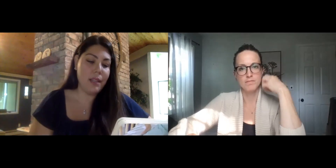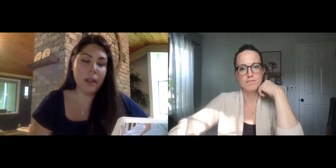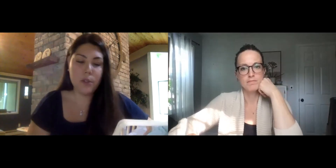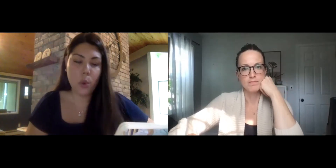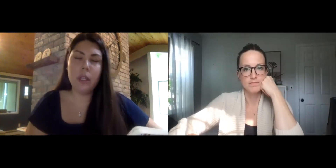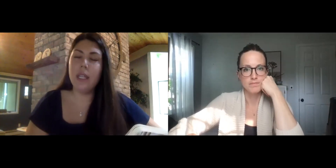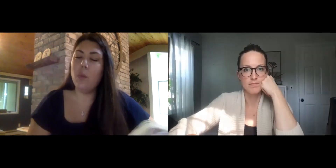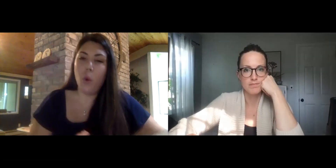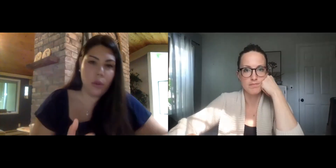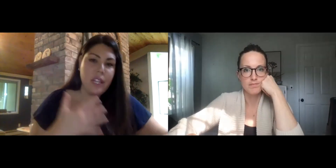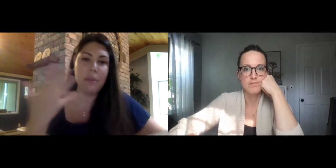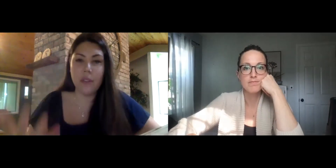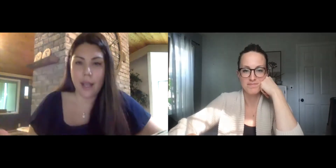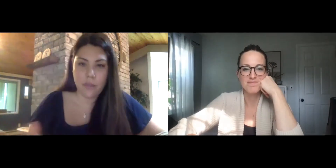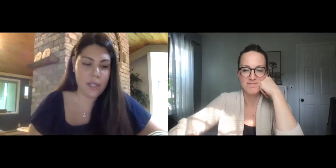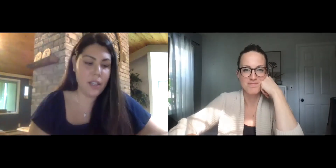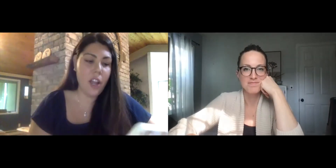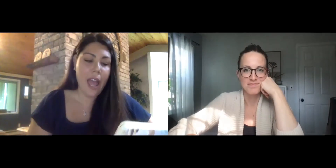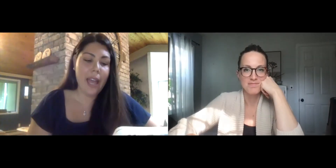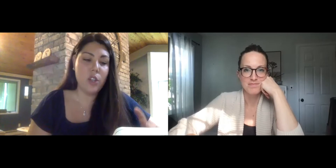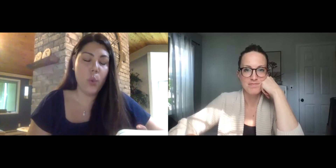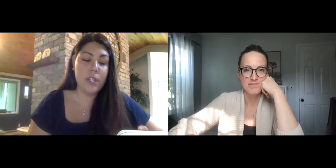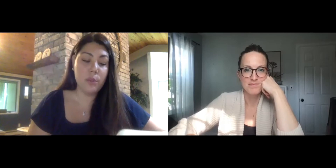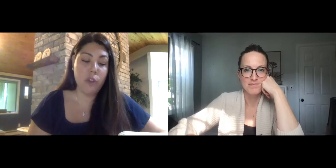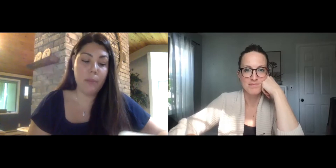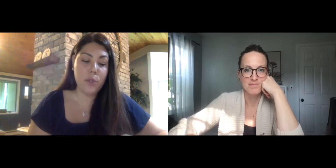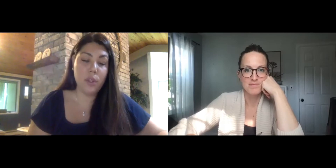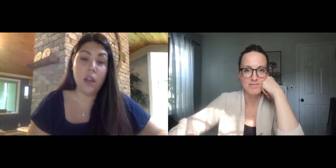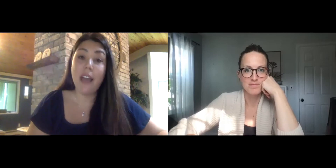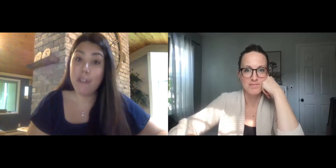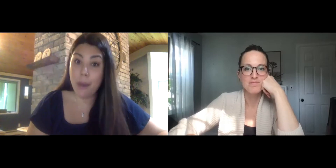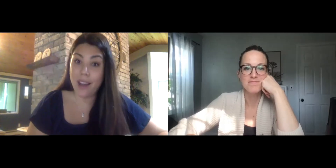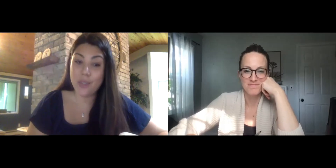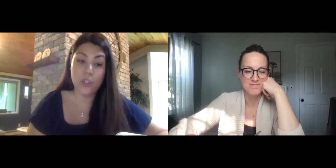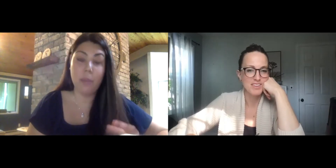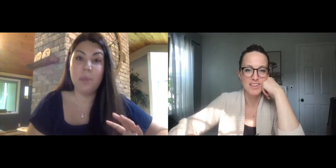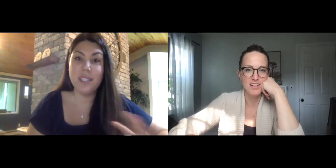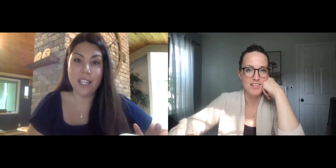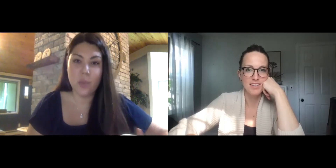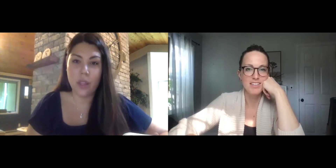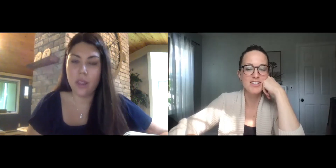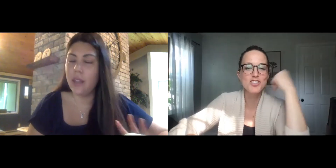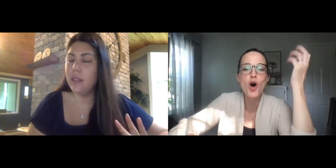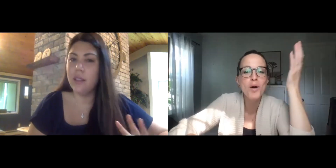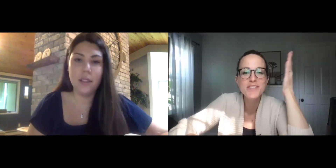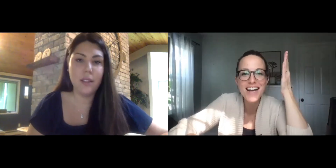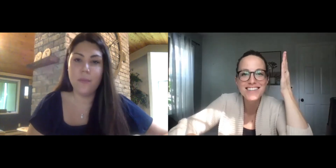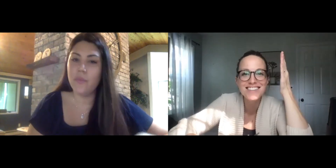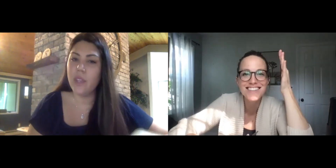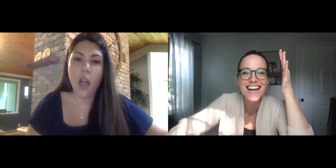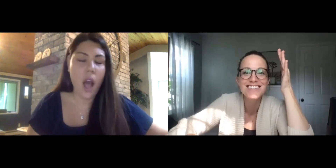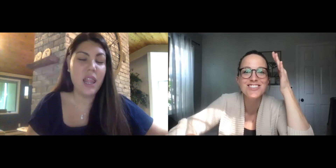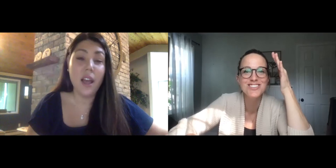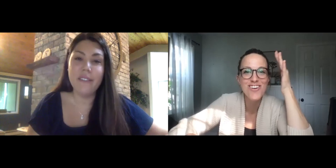like the Montessori and Waldorf type of philosophies here, and so we subscribe to the Lovevery box, which I'm obsessed with. So